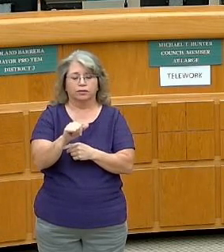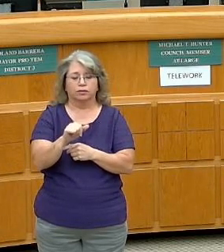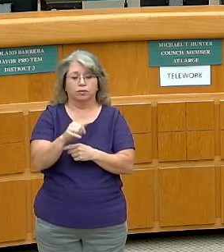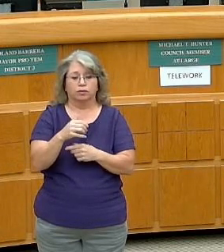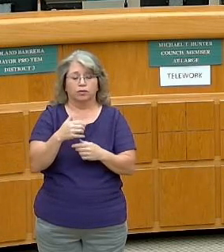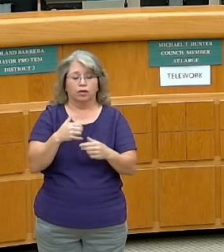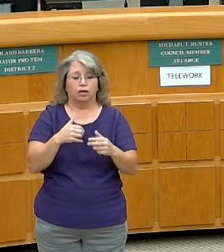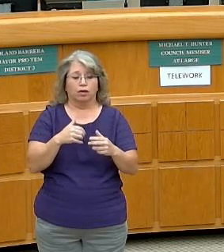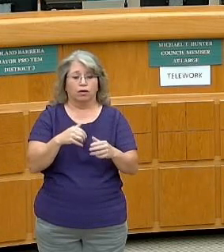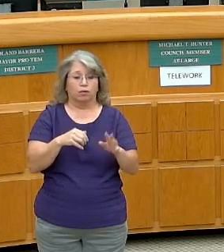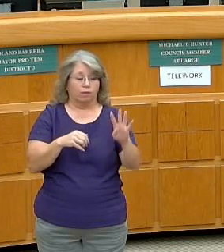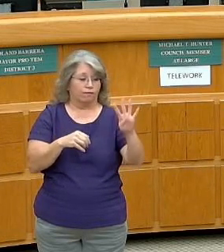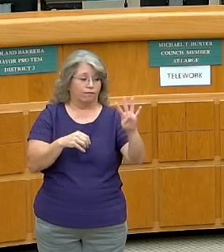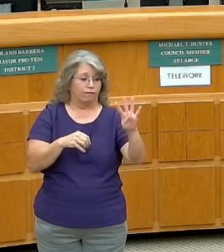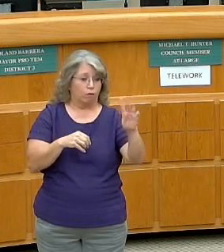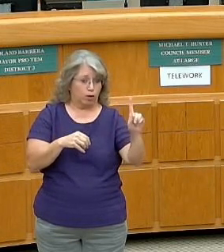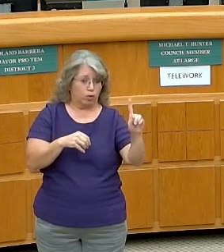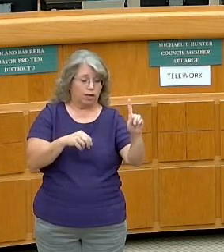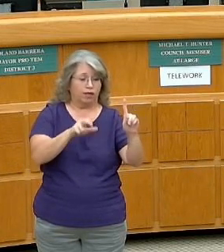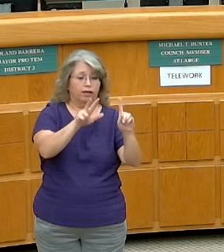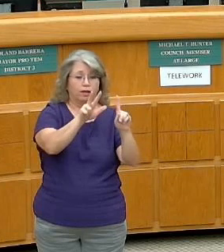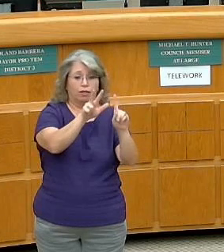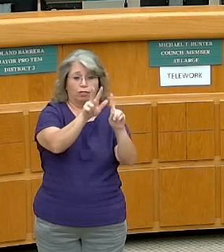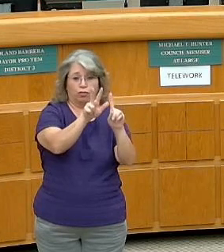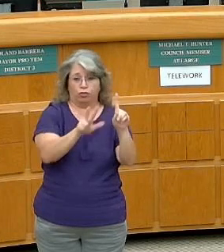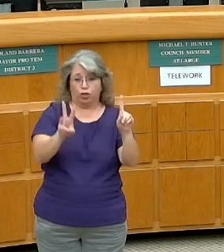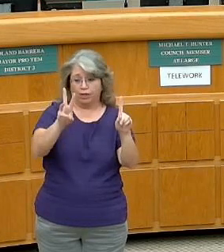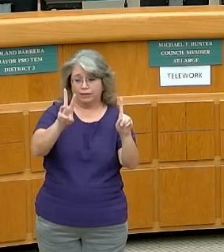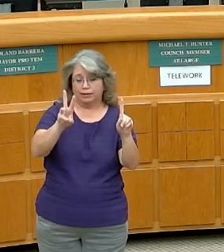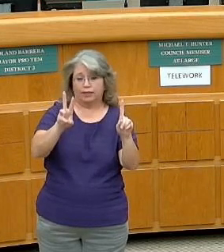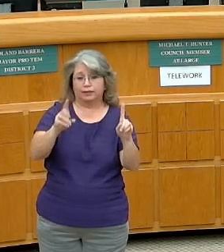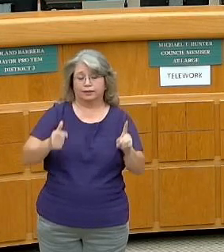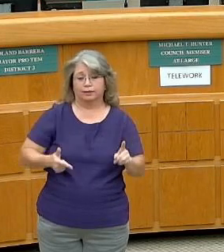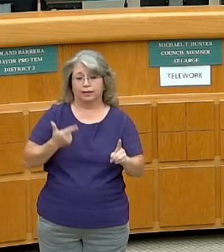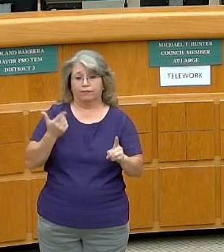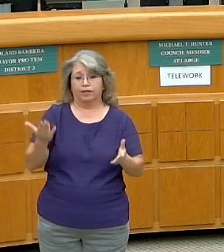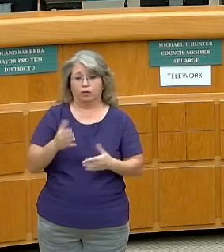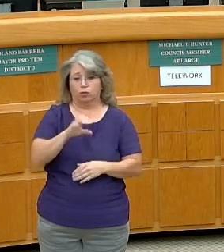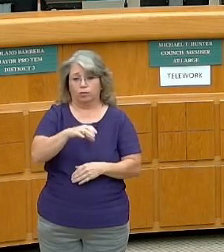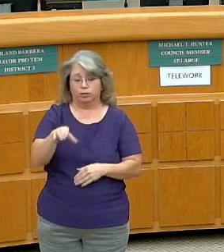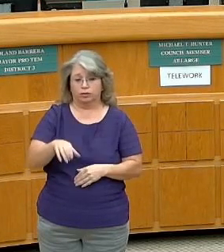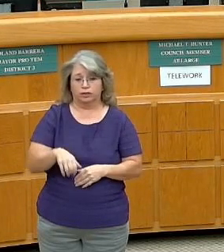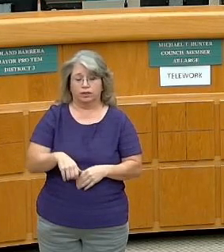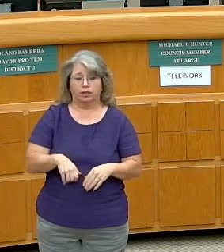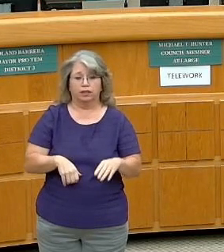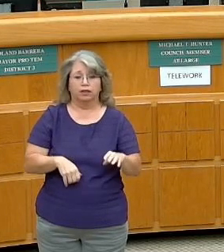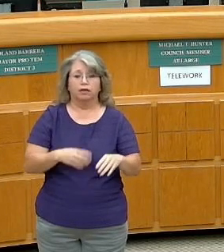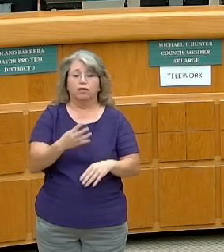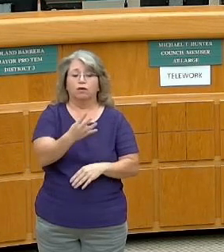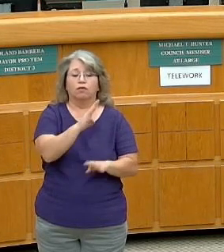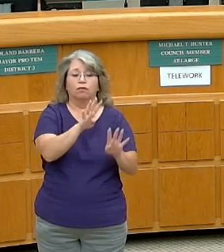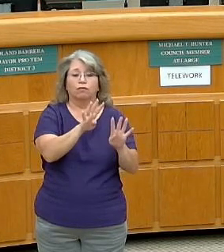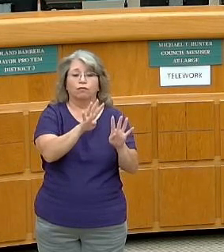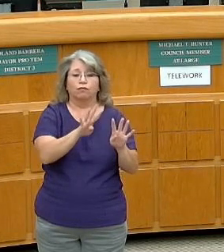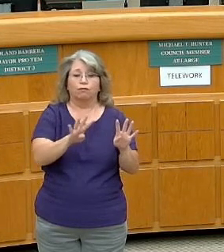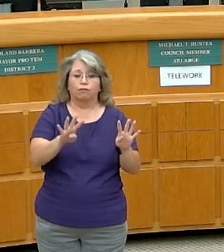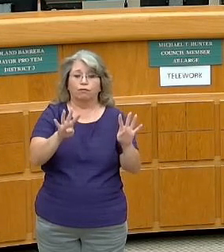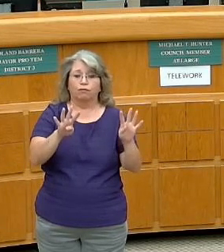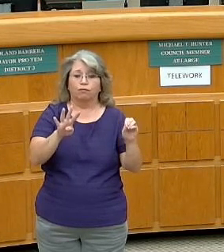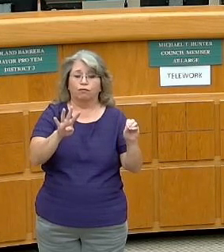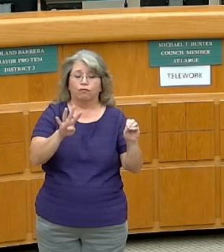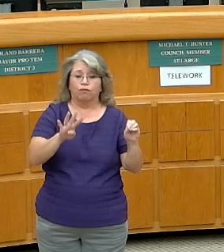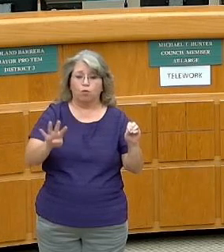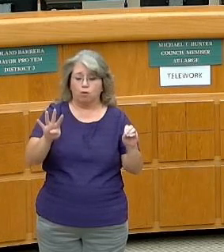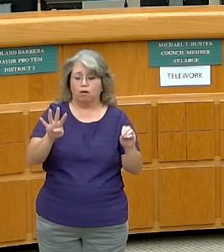persons, 36 of the 41 are Corpus Christi residents, and then 4 persons are Port Aransas residents, and 1 person